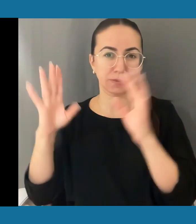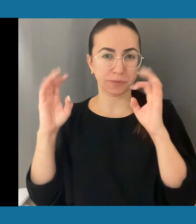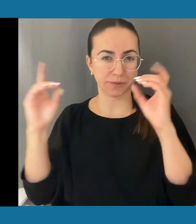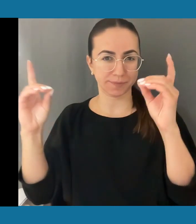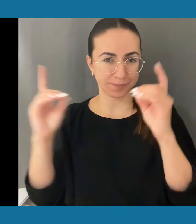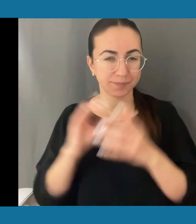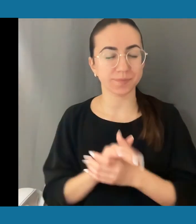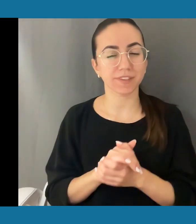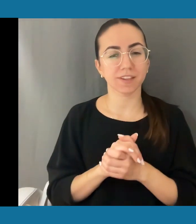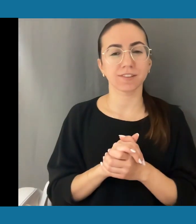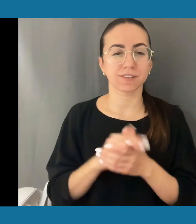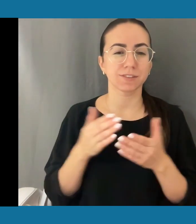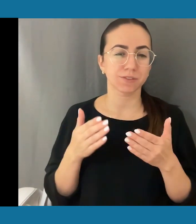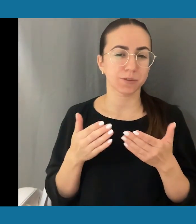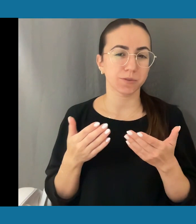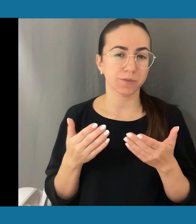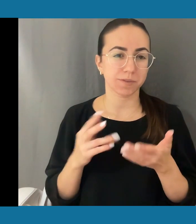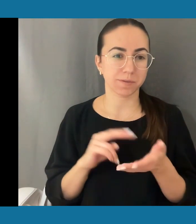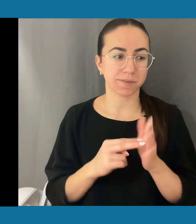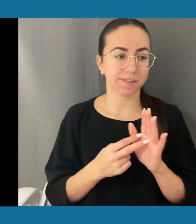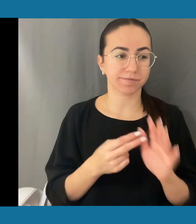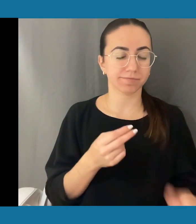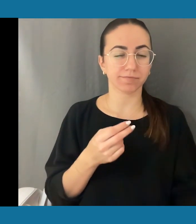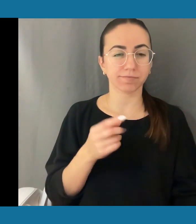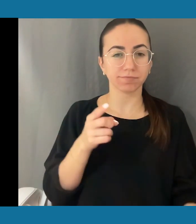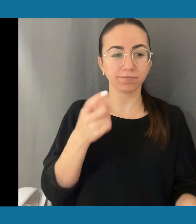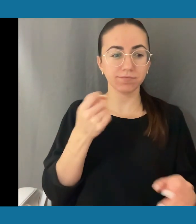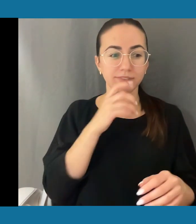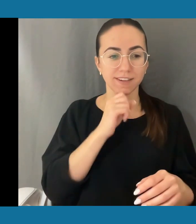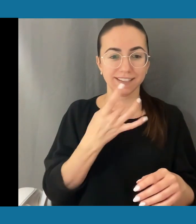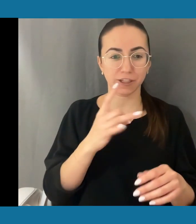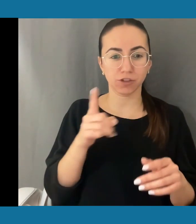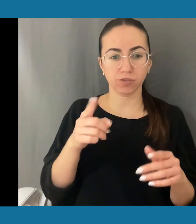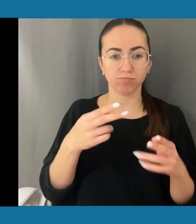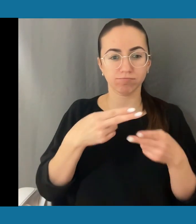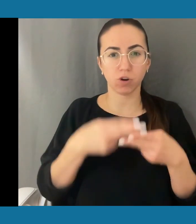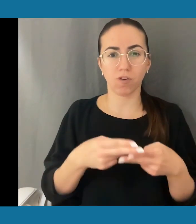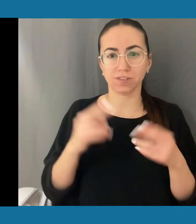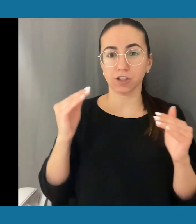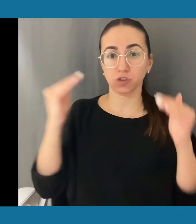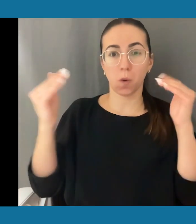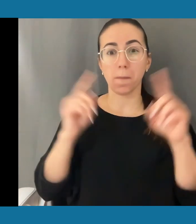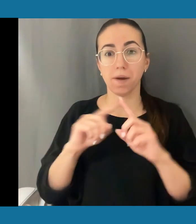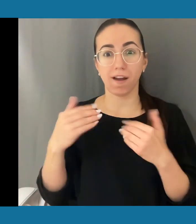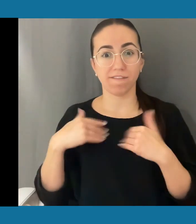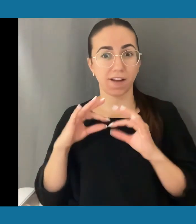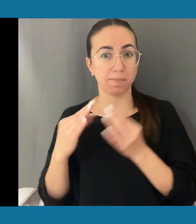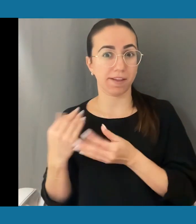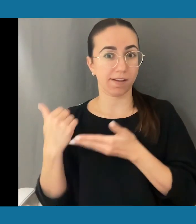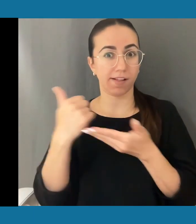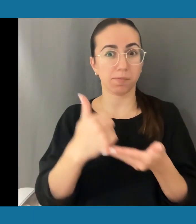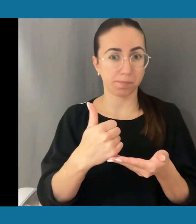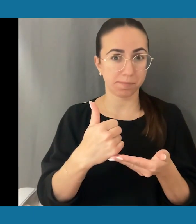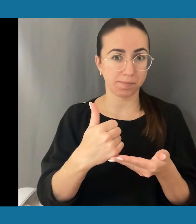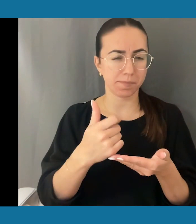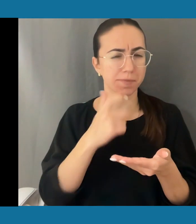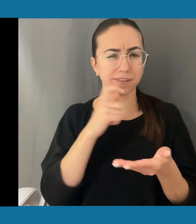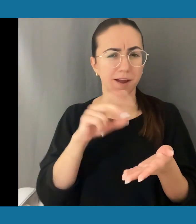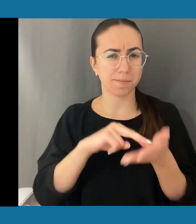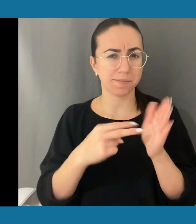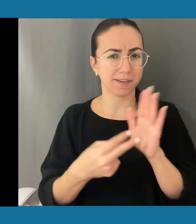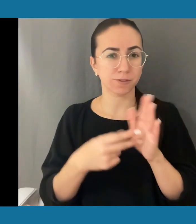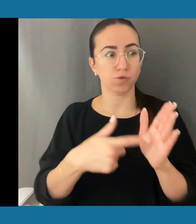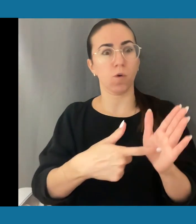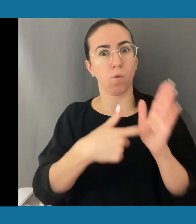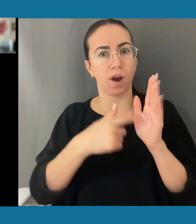let, 18, you're considered an adult to have family help them, but necessarily require a guardianship.